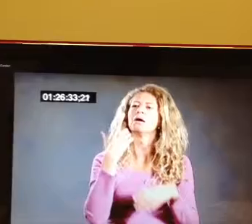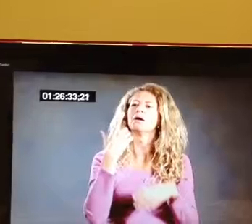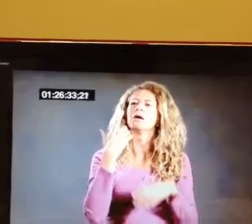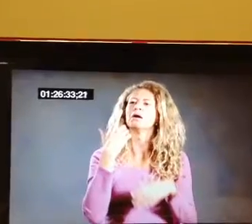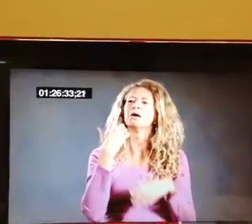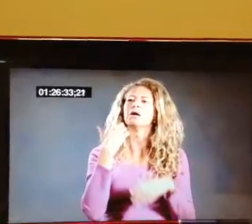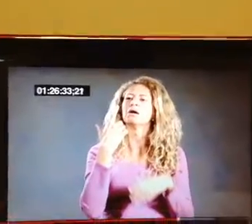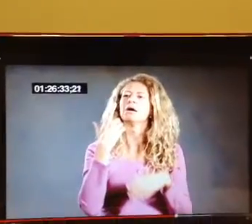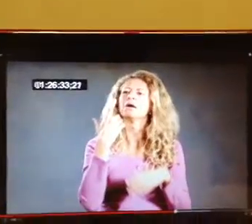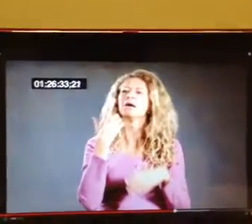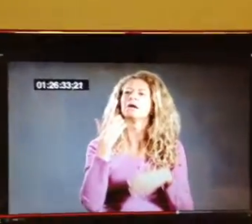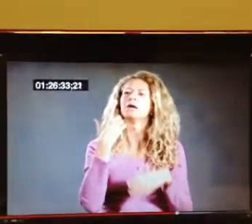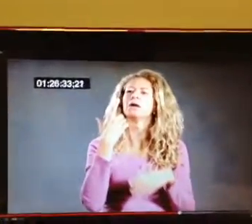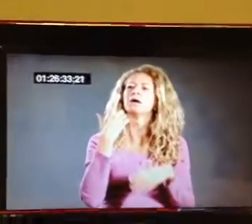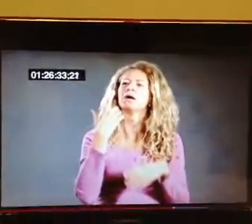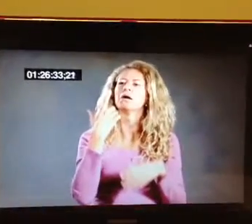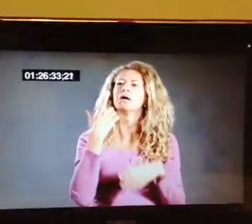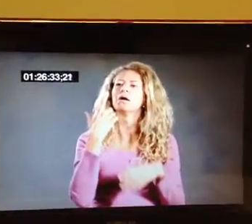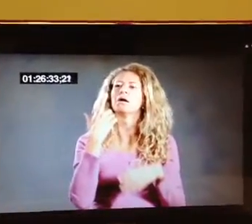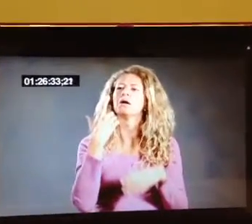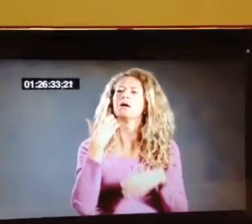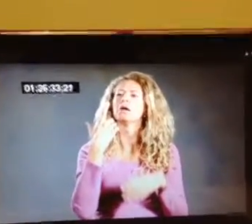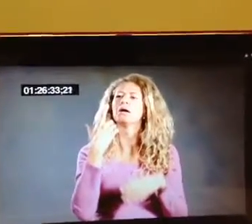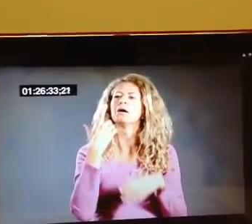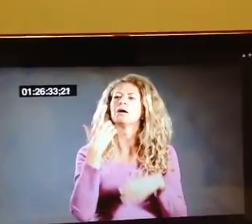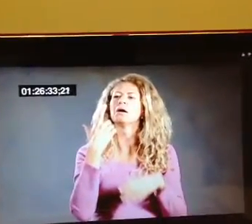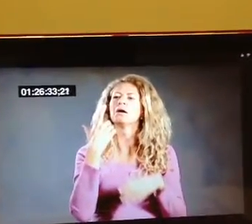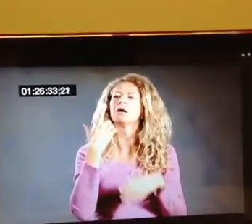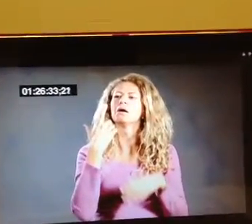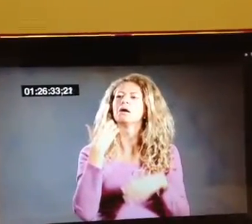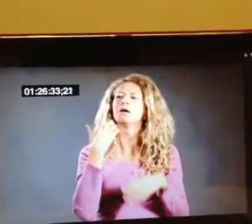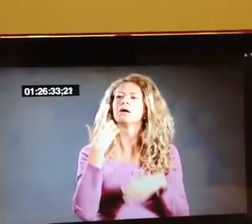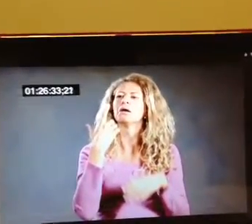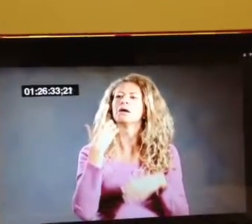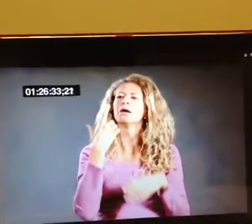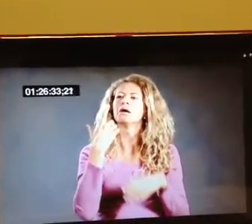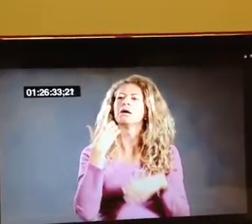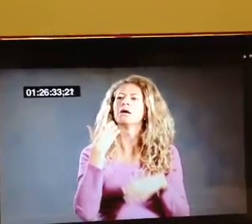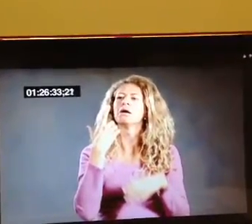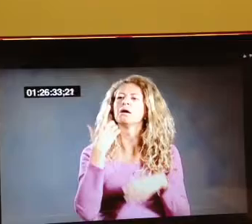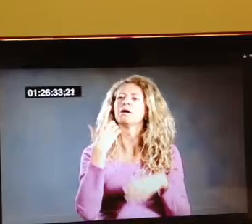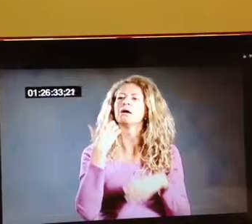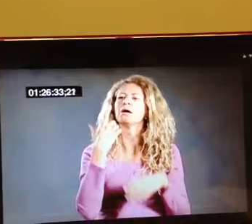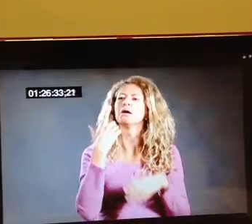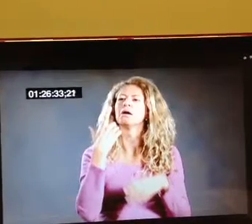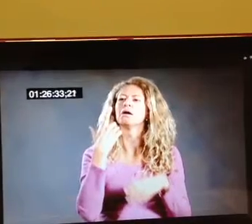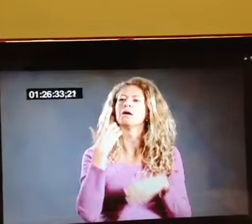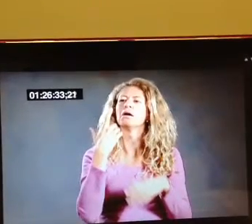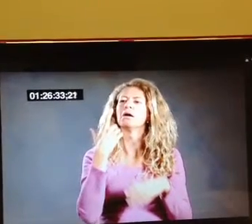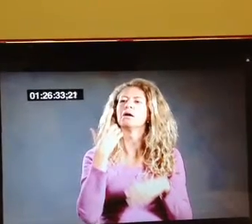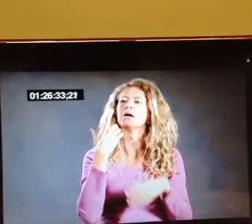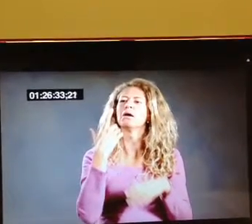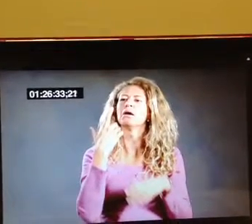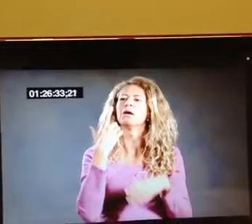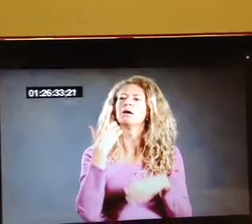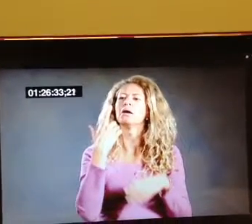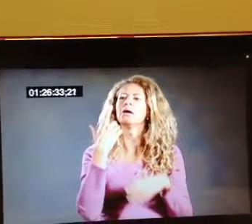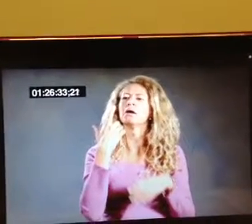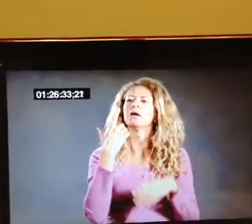I looked at my garden and no squash were growing and no red peppers were growing. A little bit of spinach